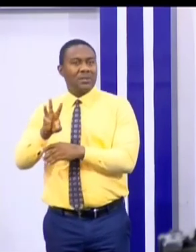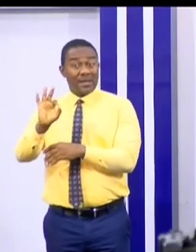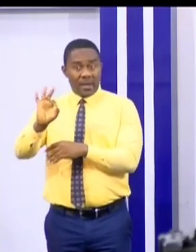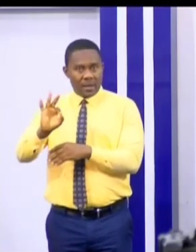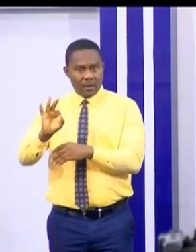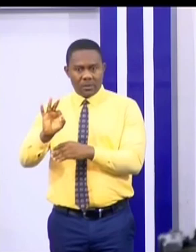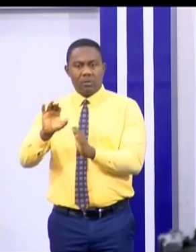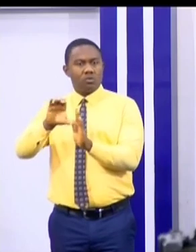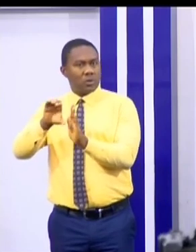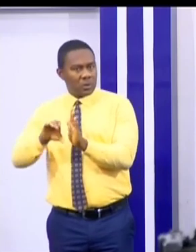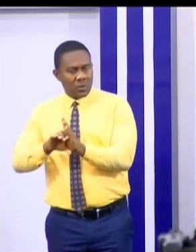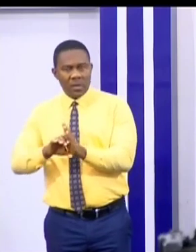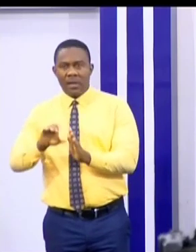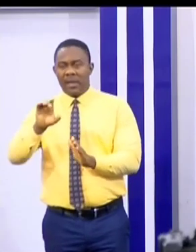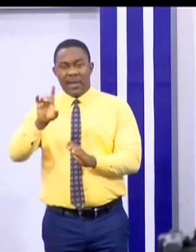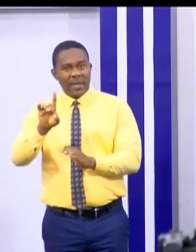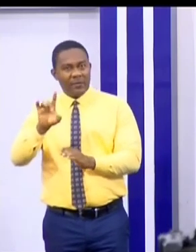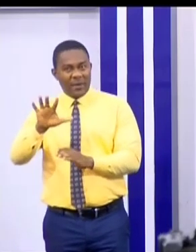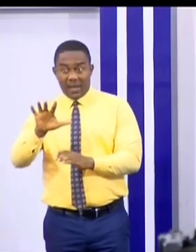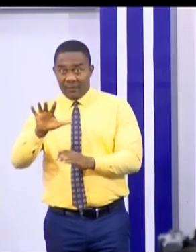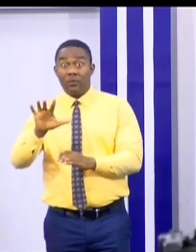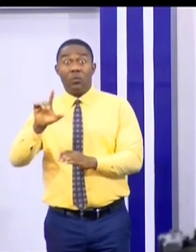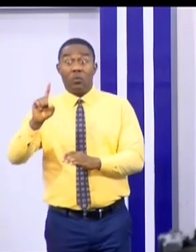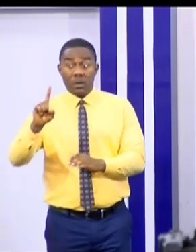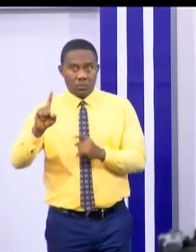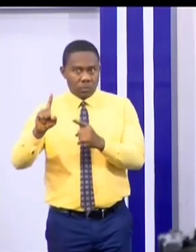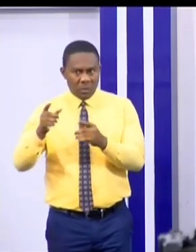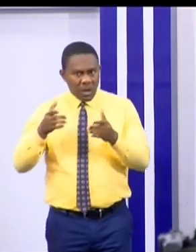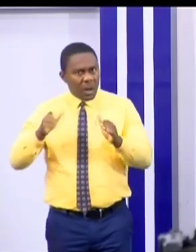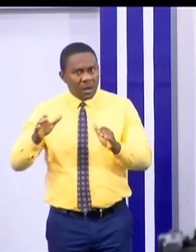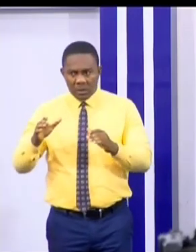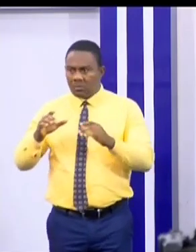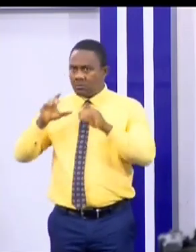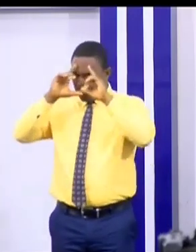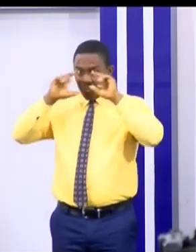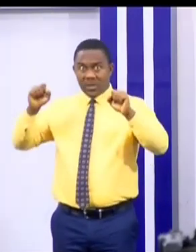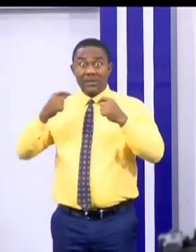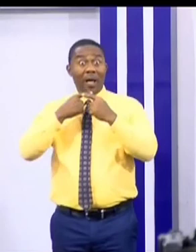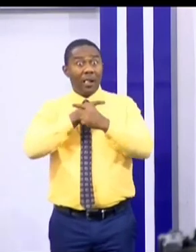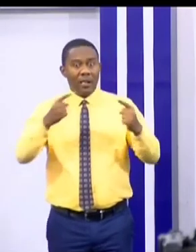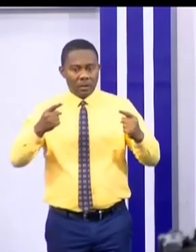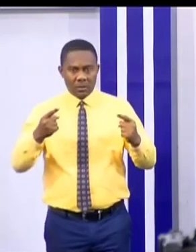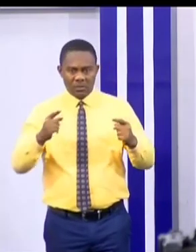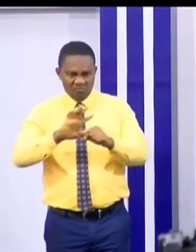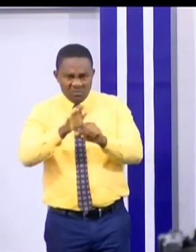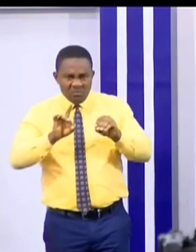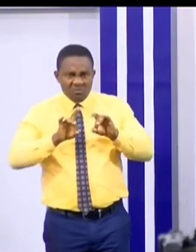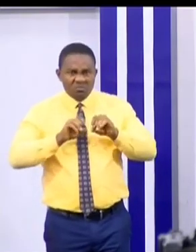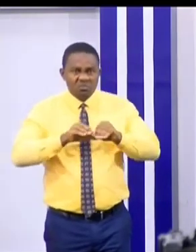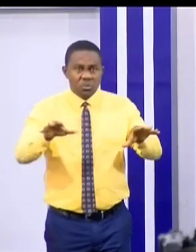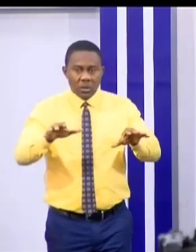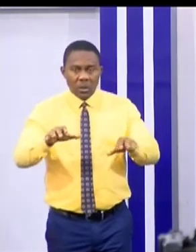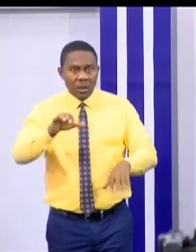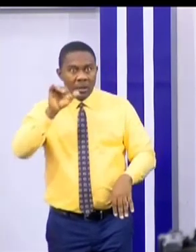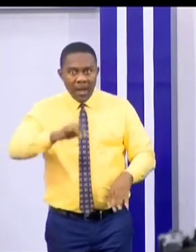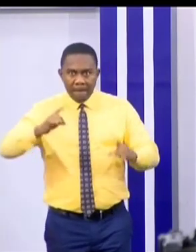851. So the Public Health Act, Act 851, which gives him the power to declare a public health emergency. And based